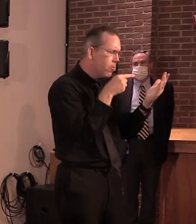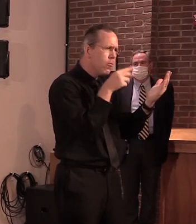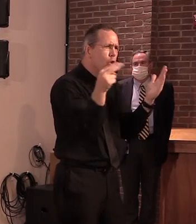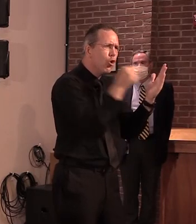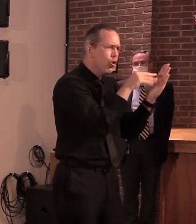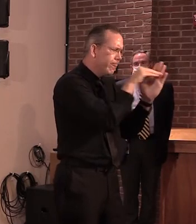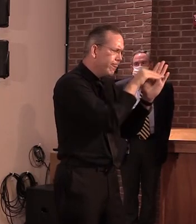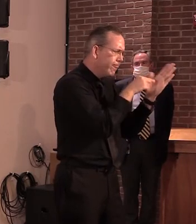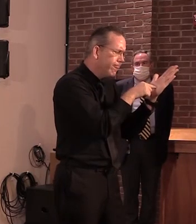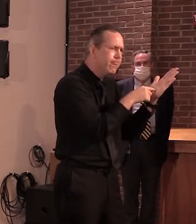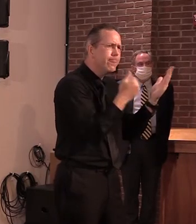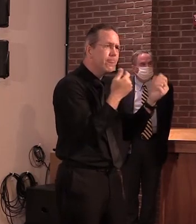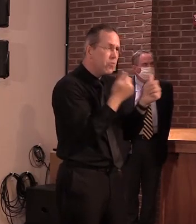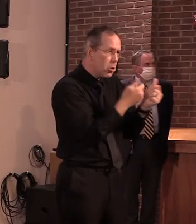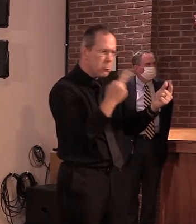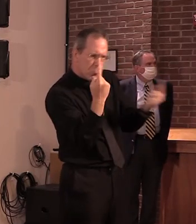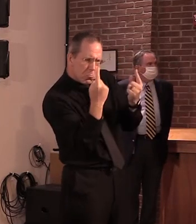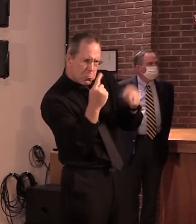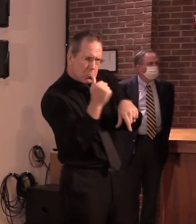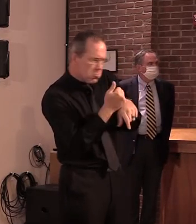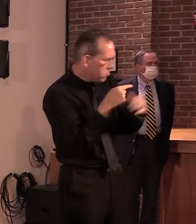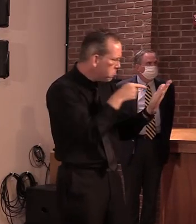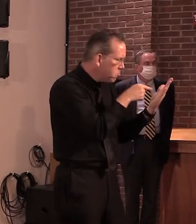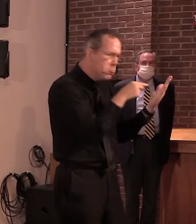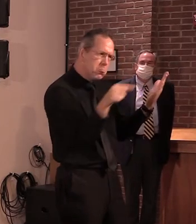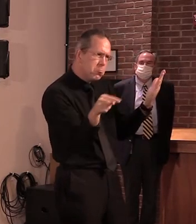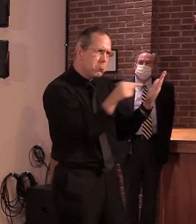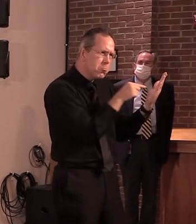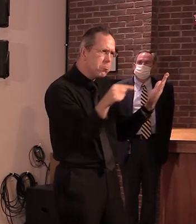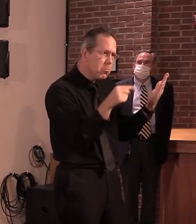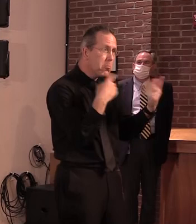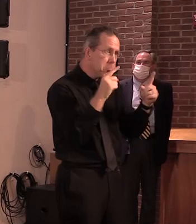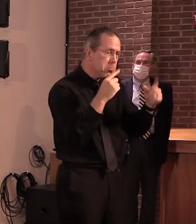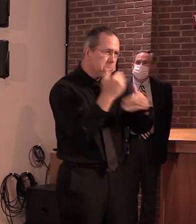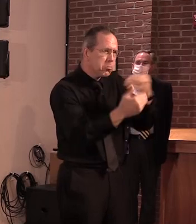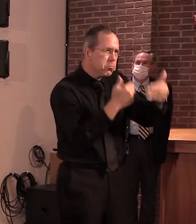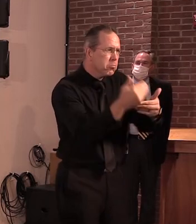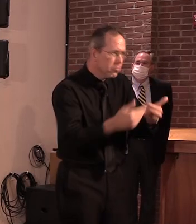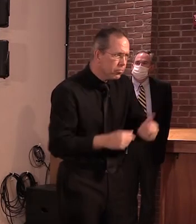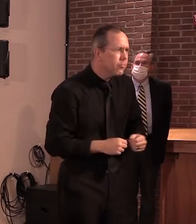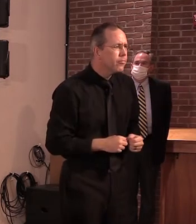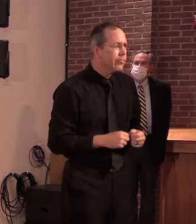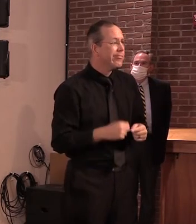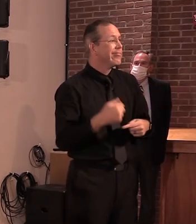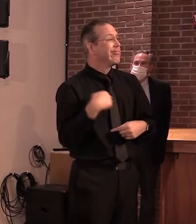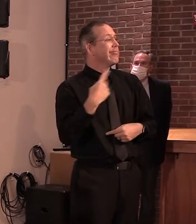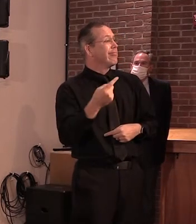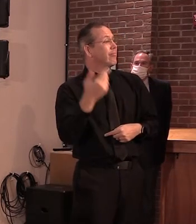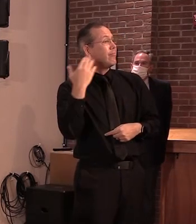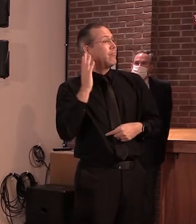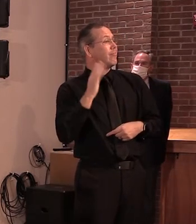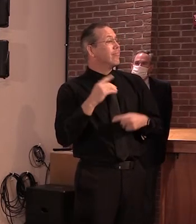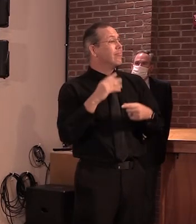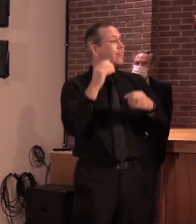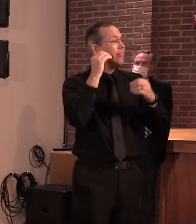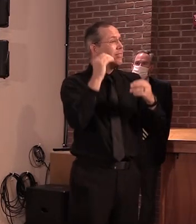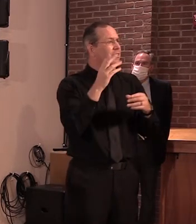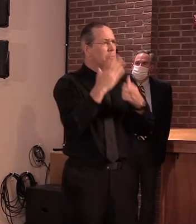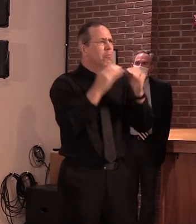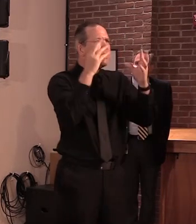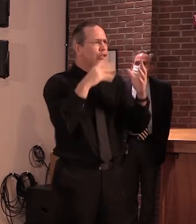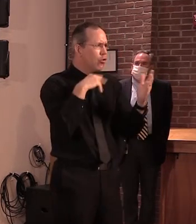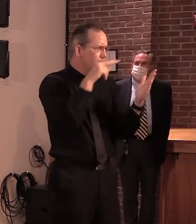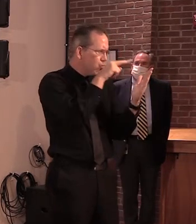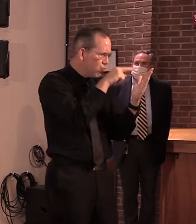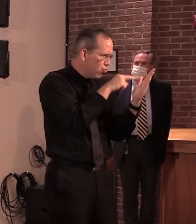not going to read the statement word for word. I used to be a teacher myself, and I know that's the worst thing I could do right now is just read a statement word for